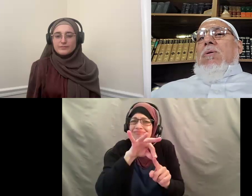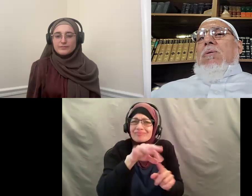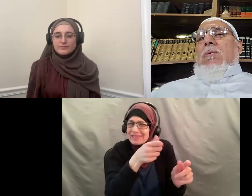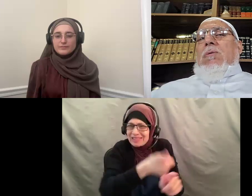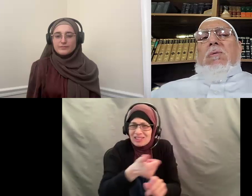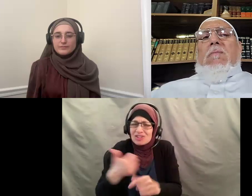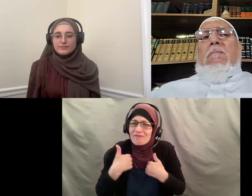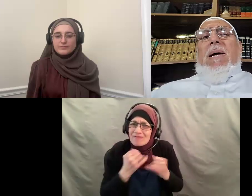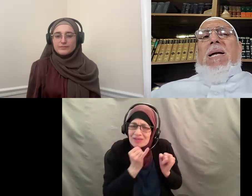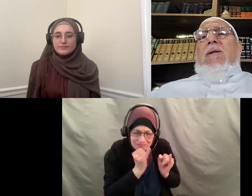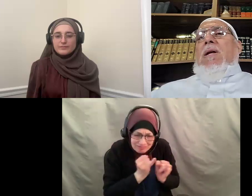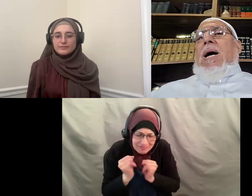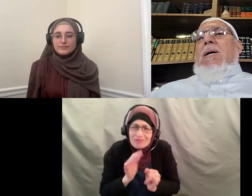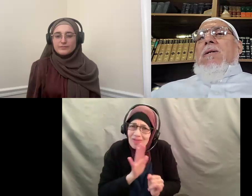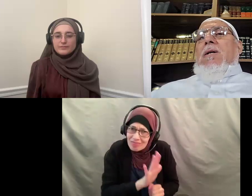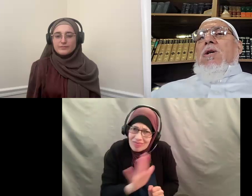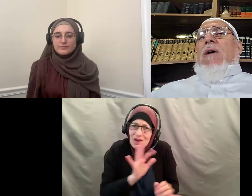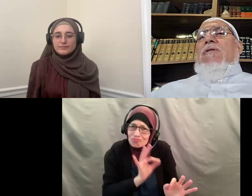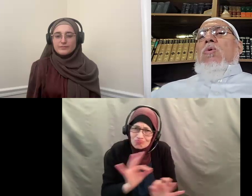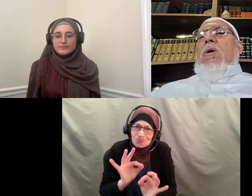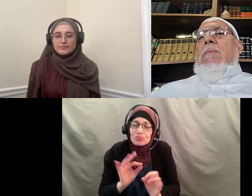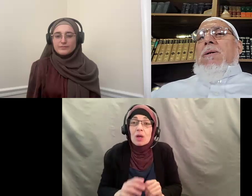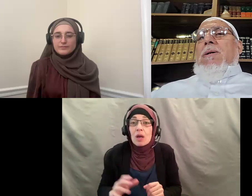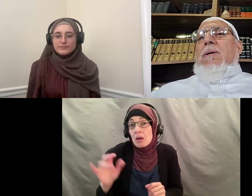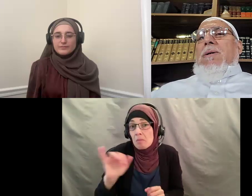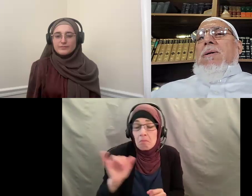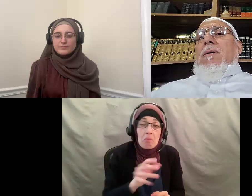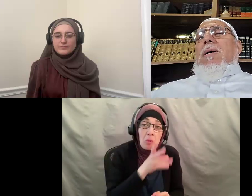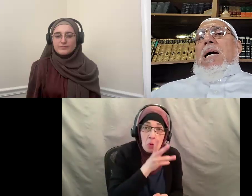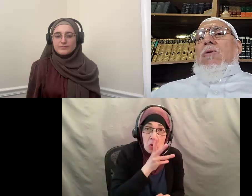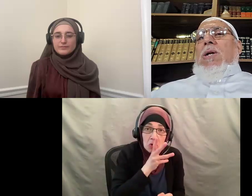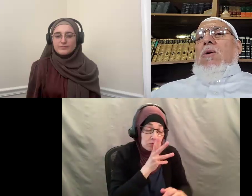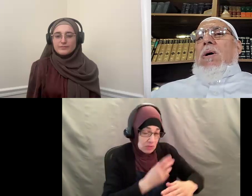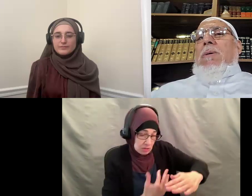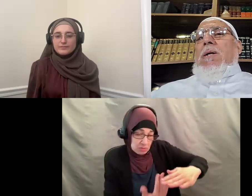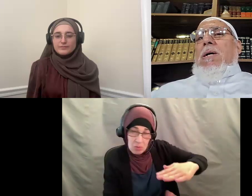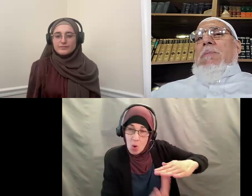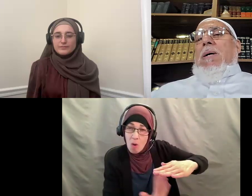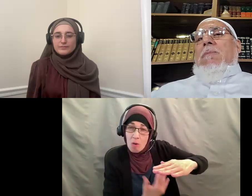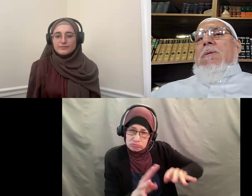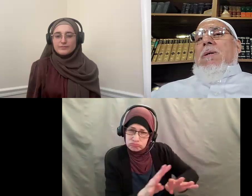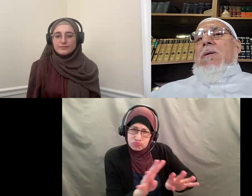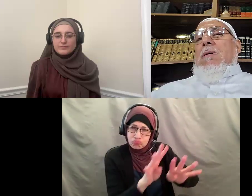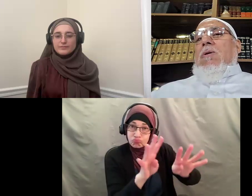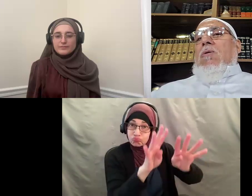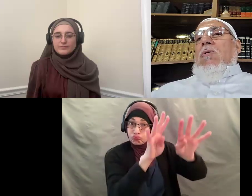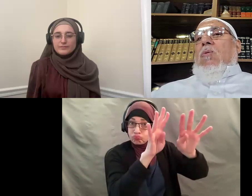but to melt the ice, you have to warm it. And when you warm it, it